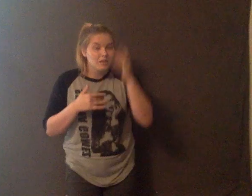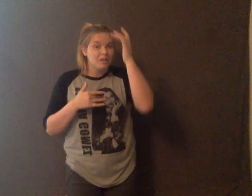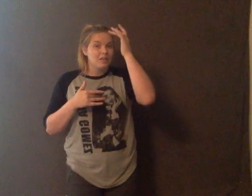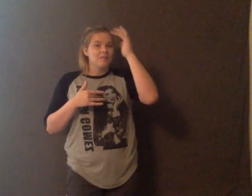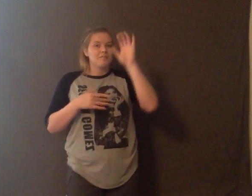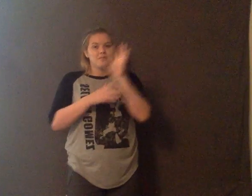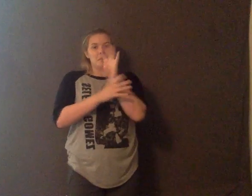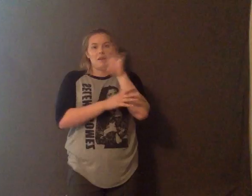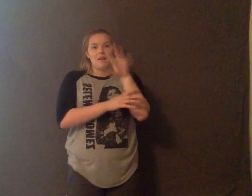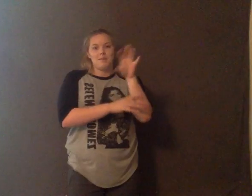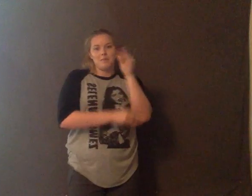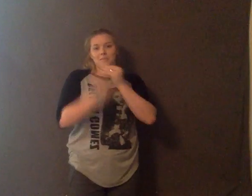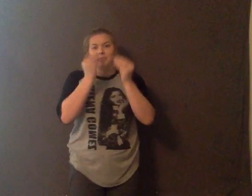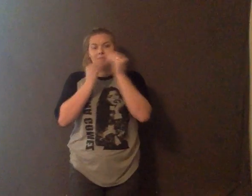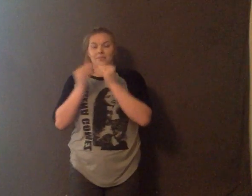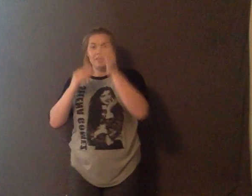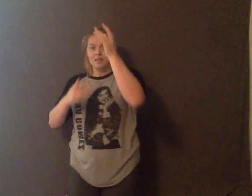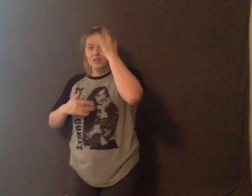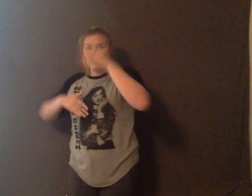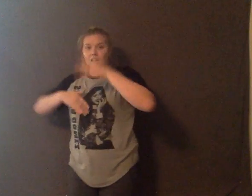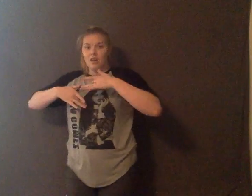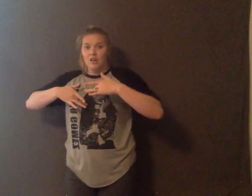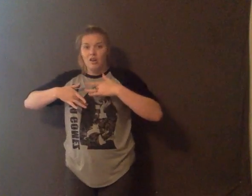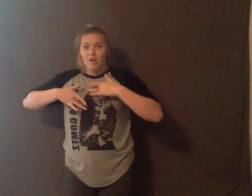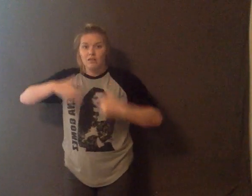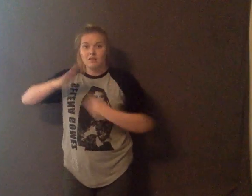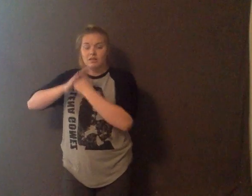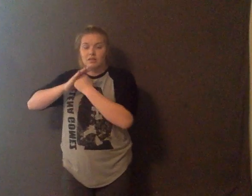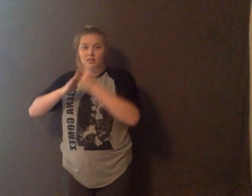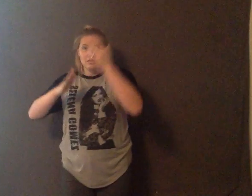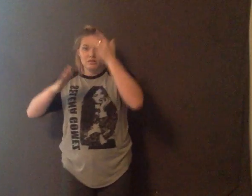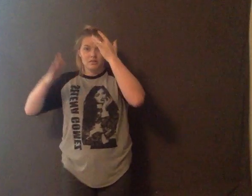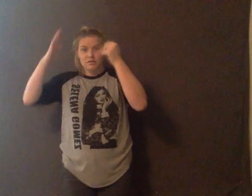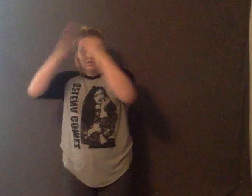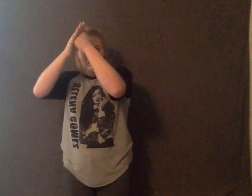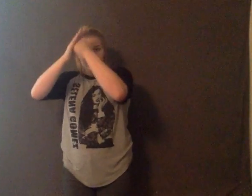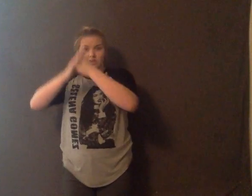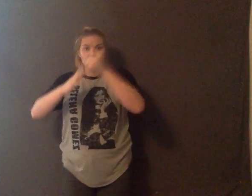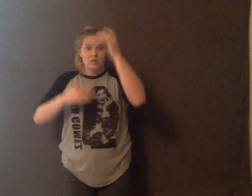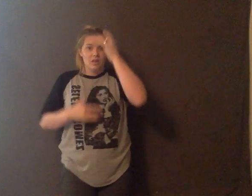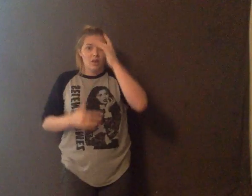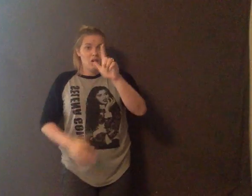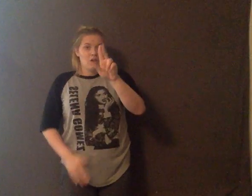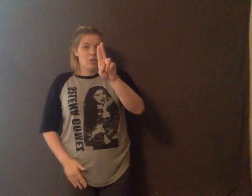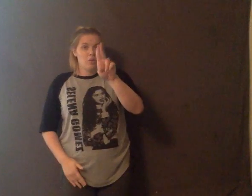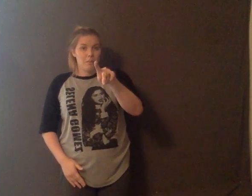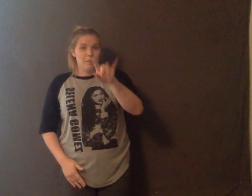it's strokes, it's heart attacks, it's several of the autoimmune diseases, lupus, asthma,